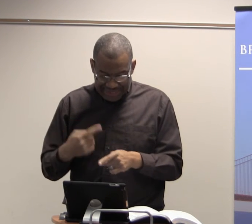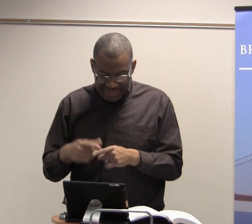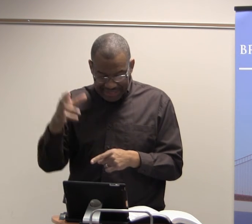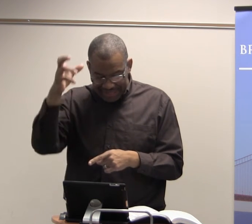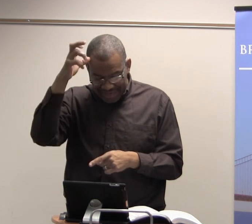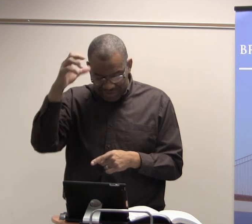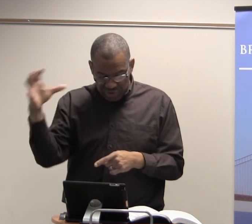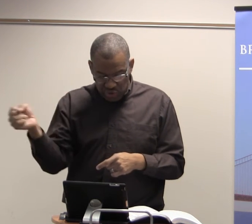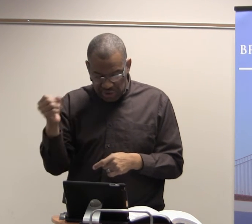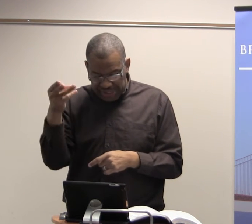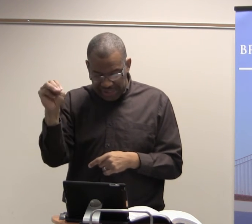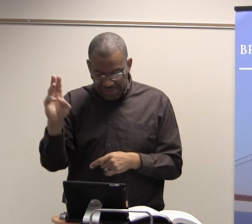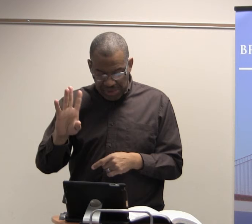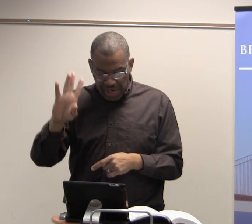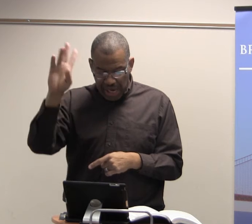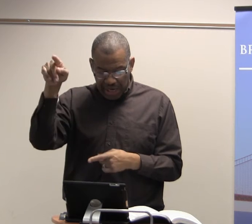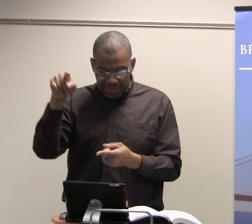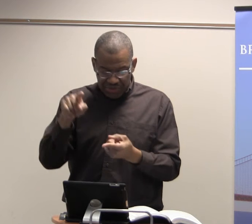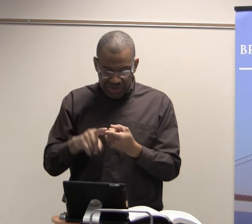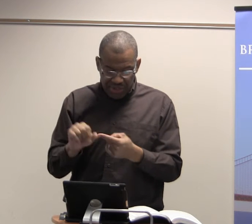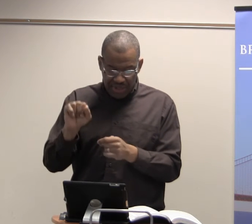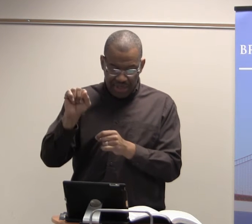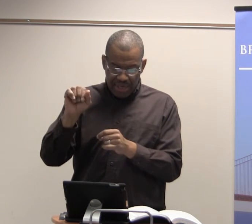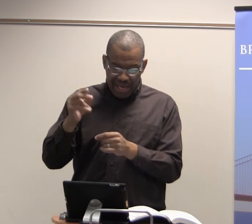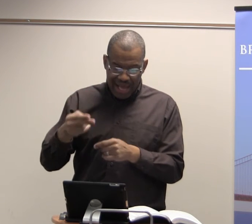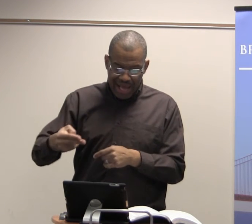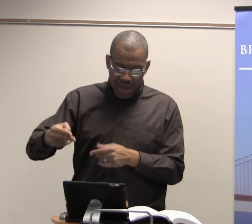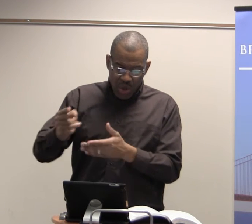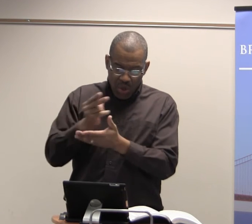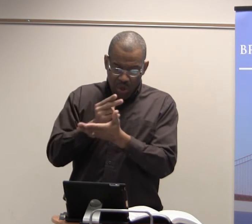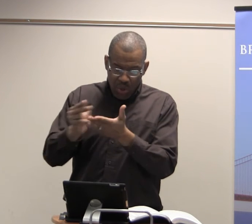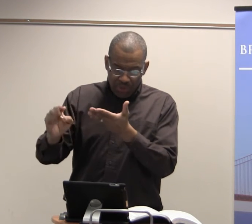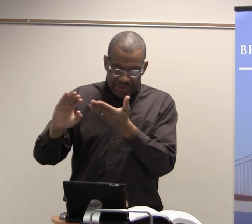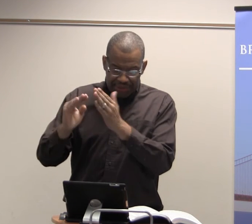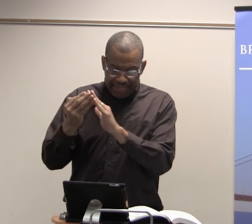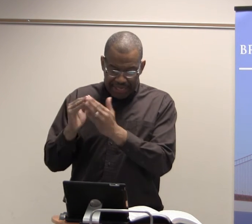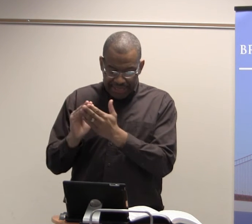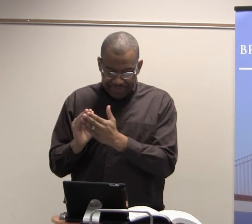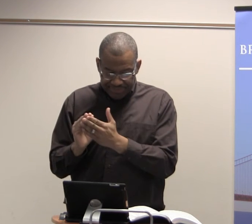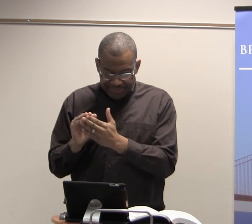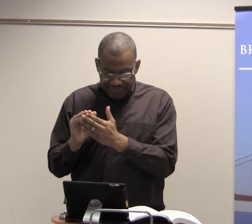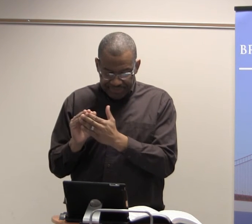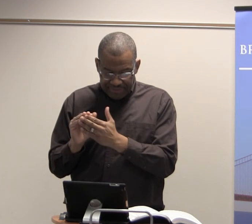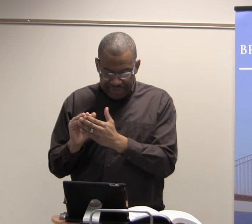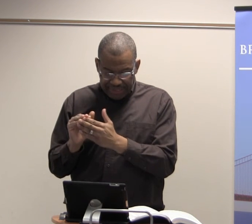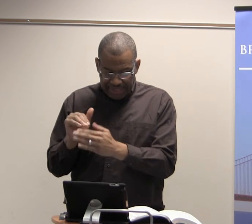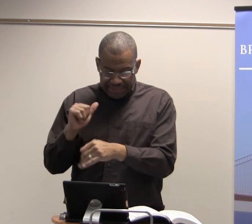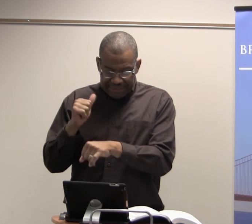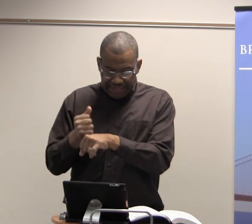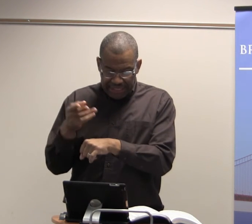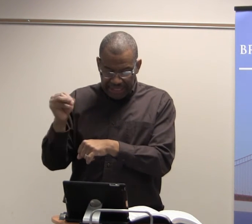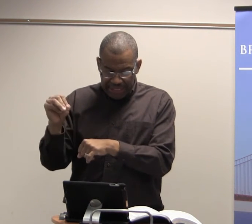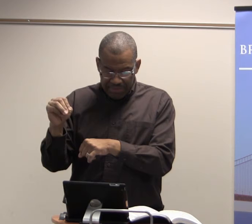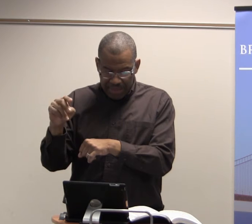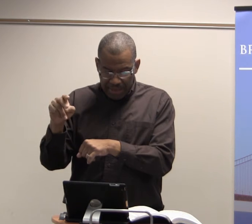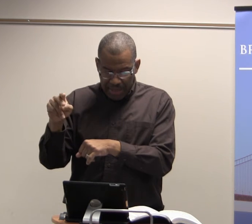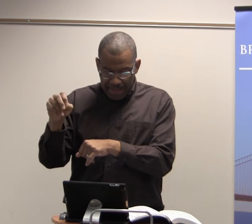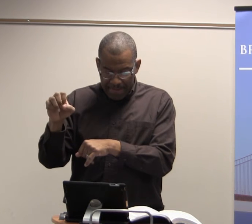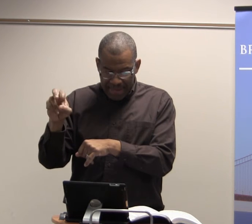Then the devil took him up to the holy city, and they sent him the